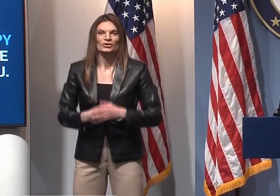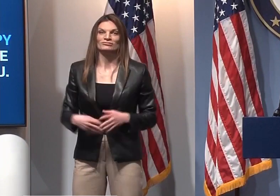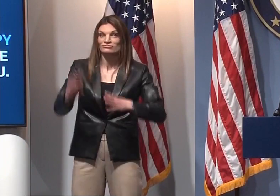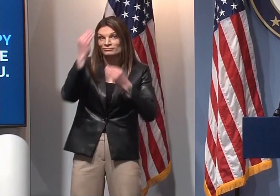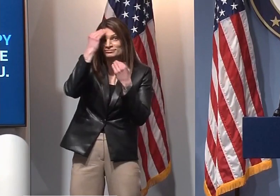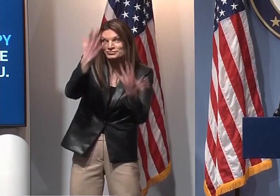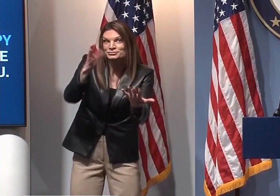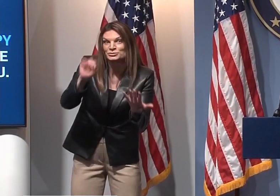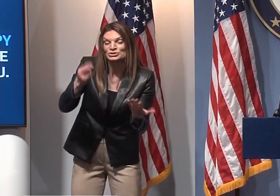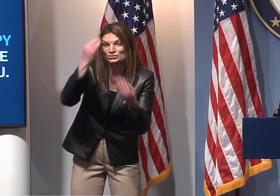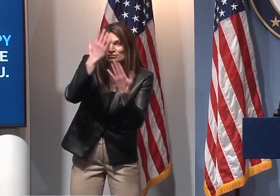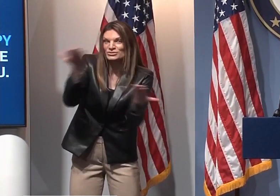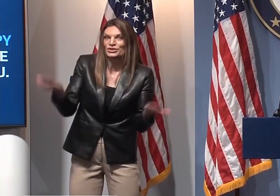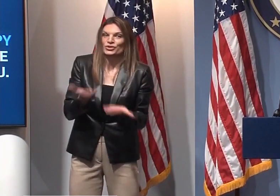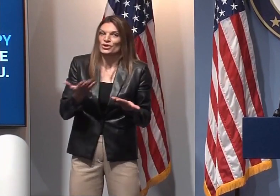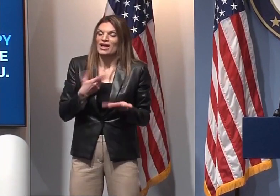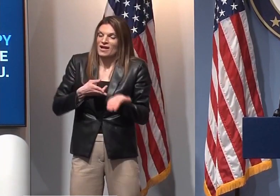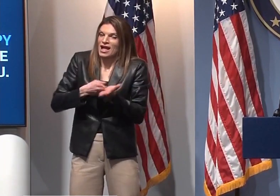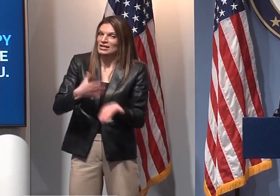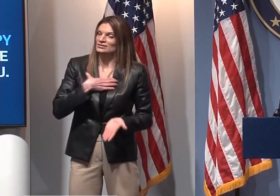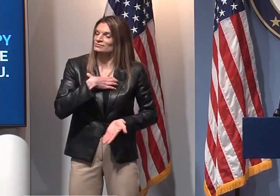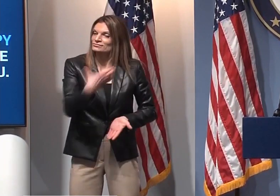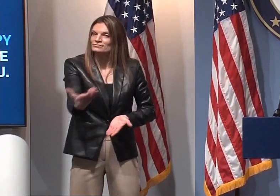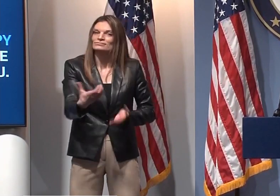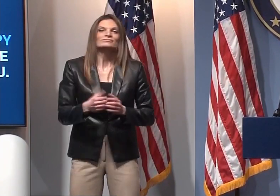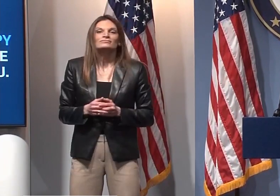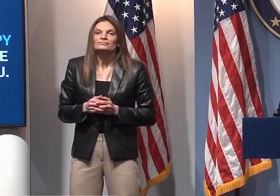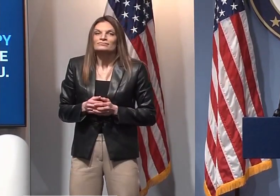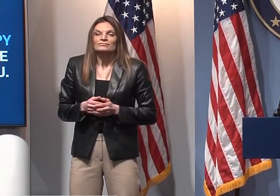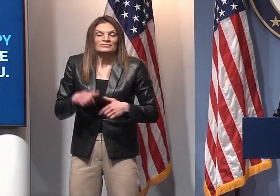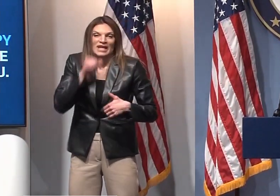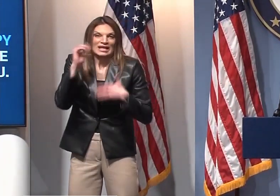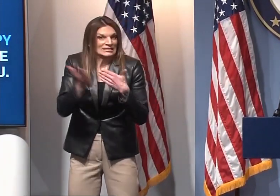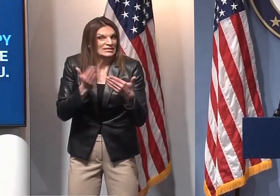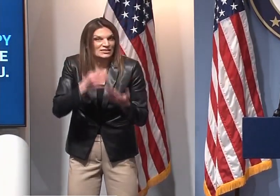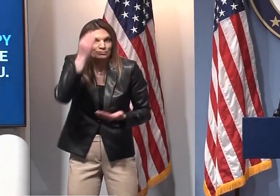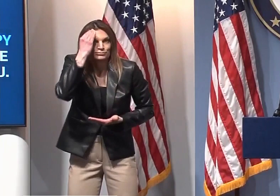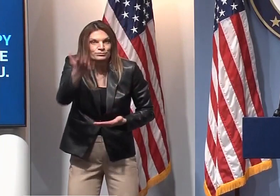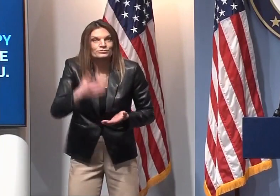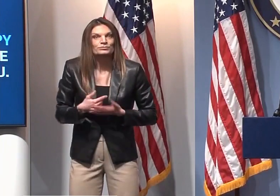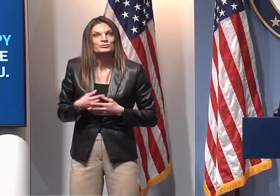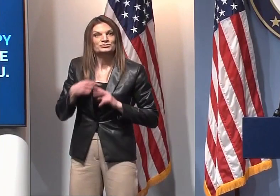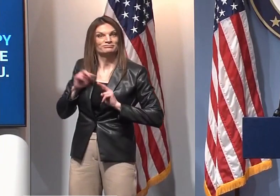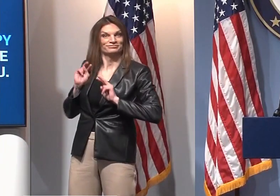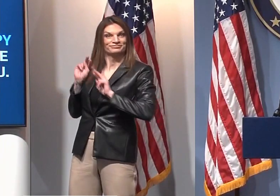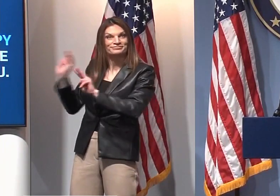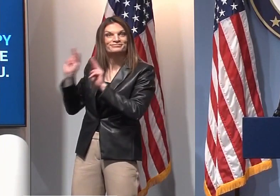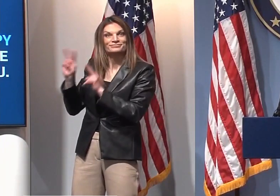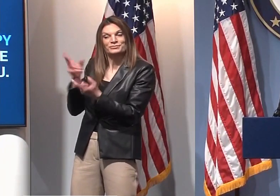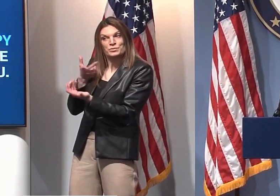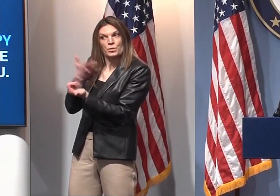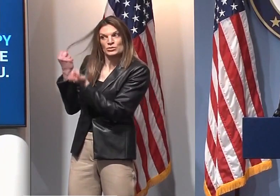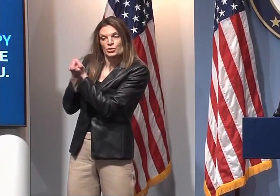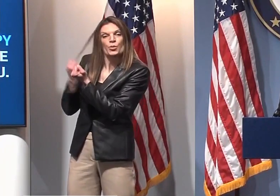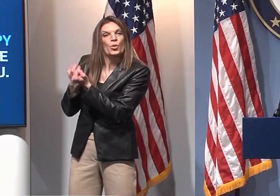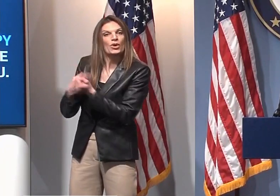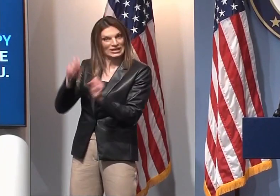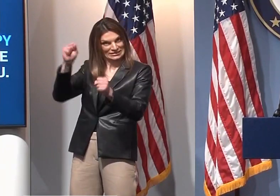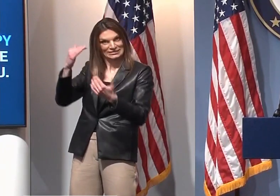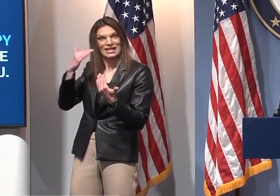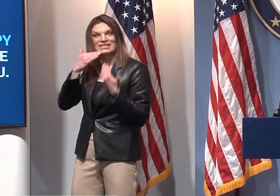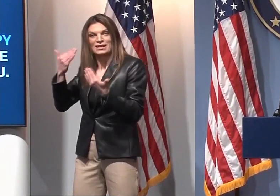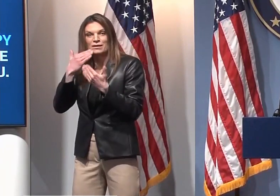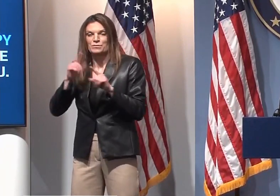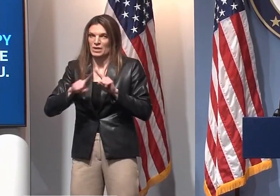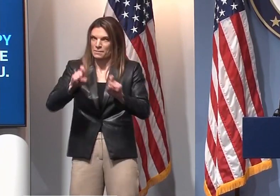we appreciate the support we've received from the federal government, I will not stop fighting for more tests, more vaccines, more ways to keep you and